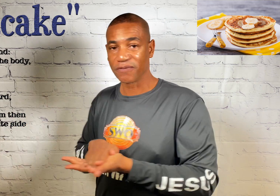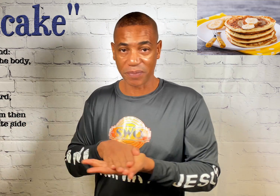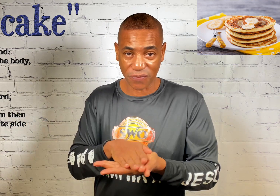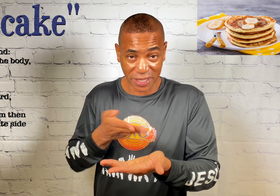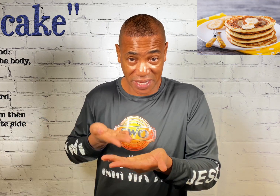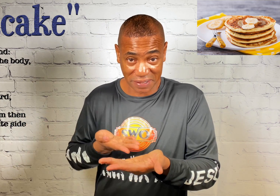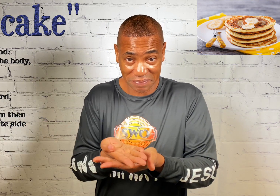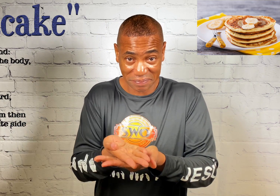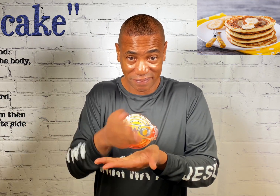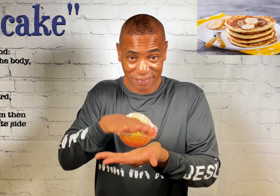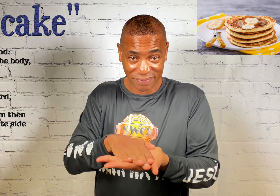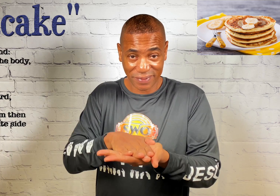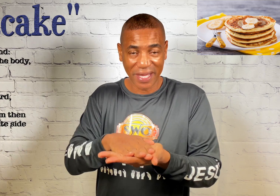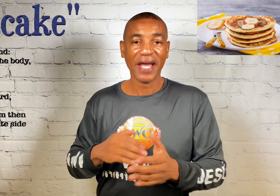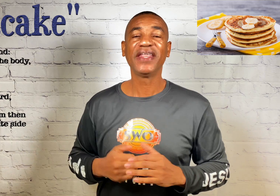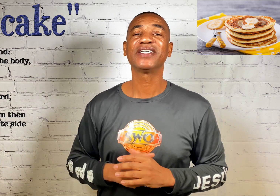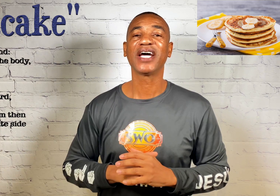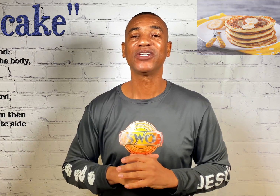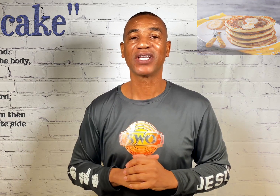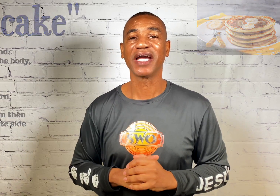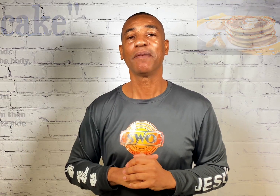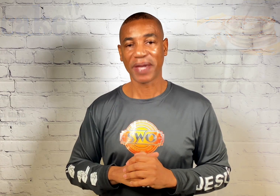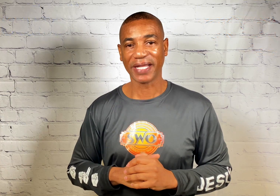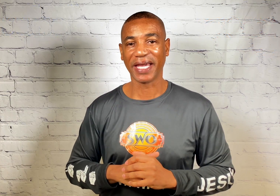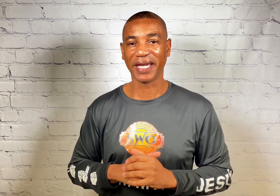From the front again. That is how you sign pancake.